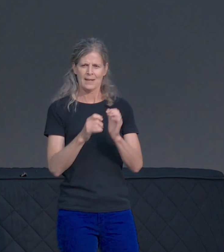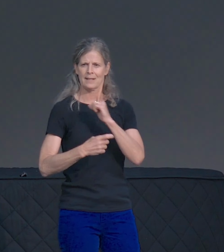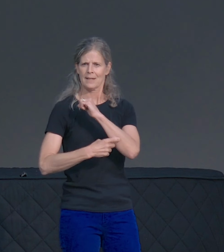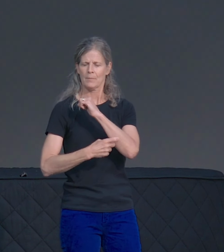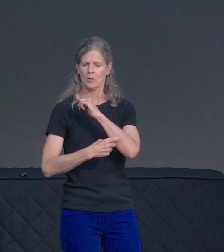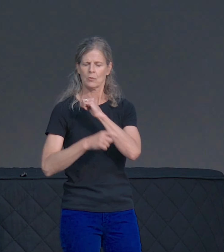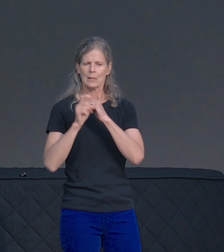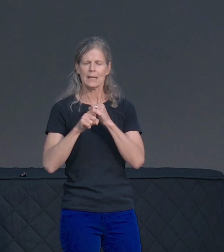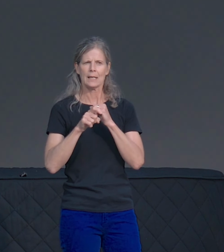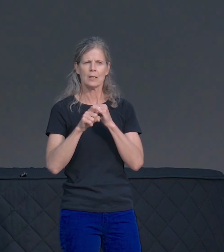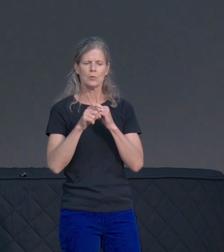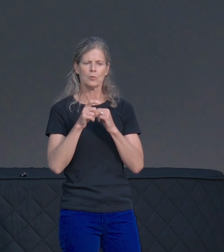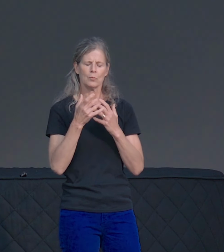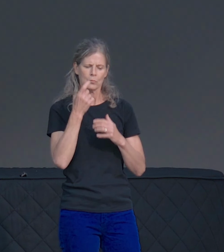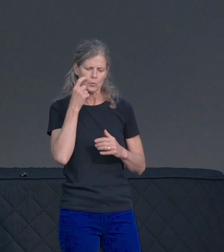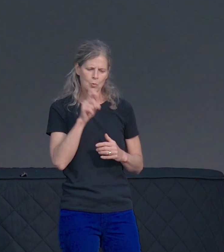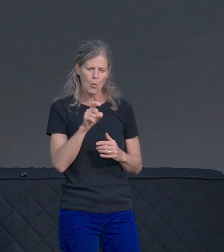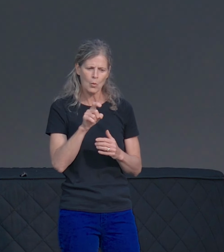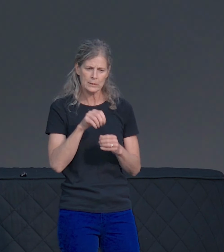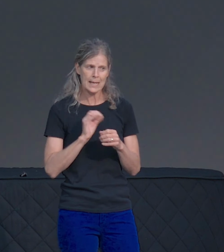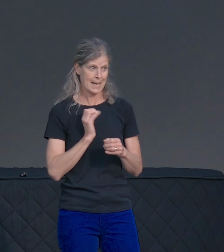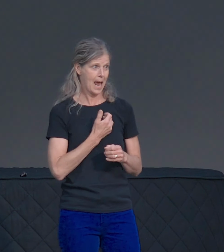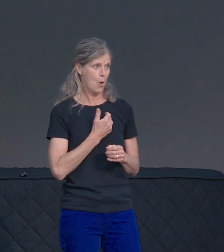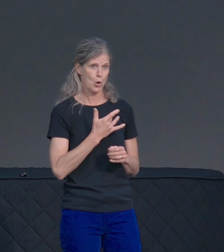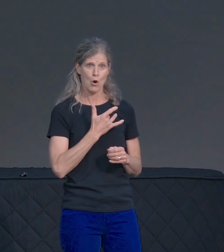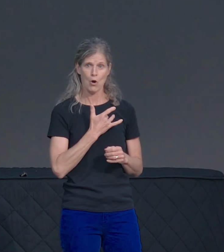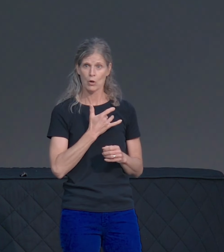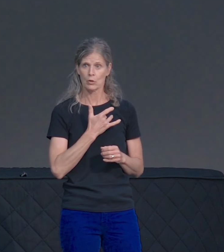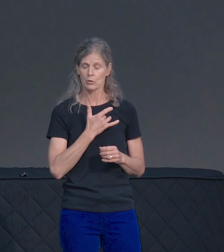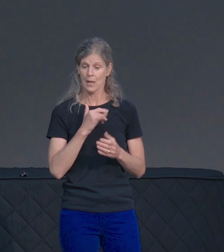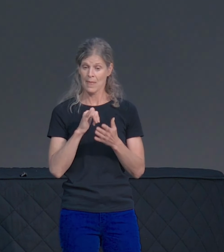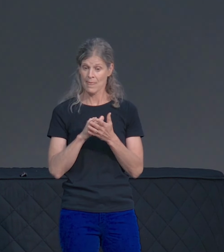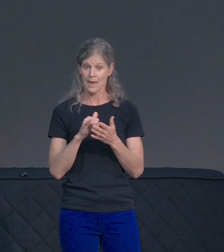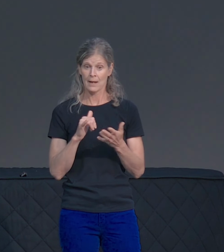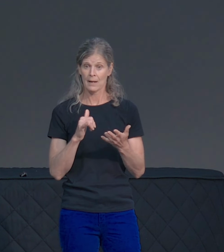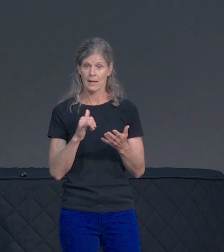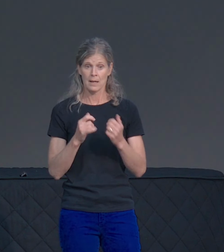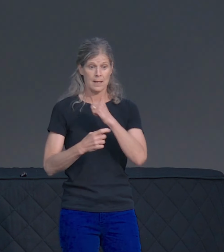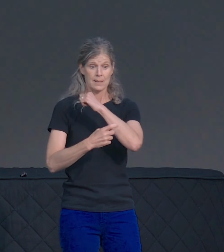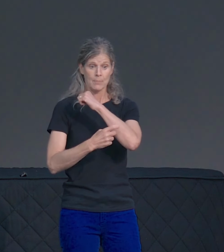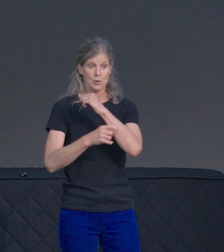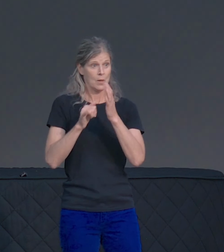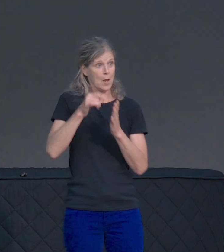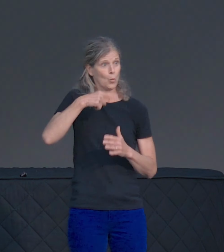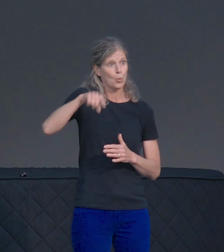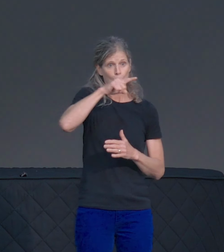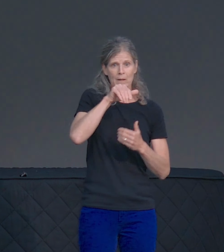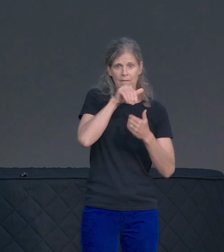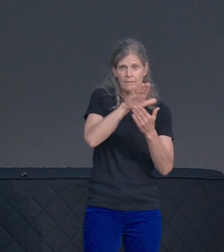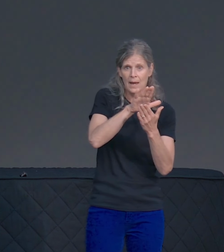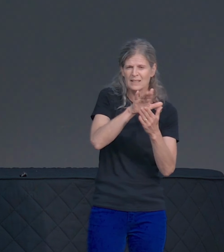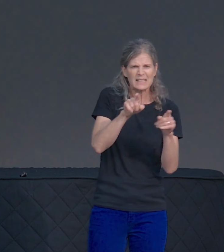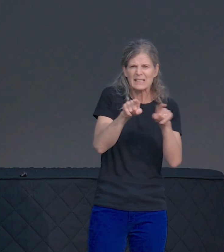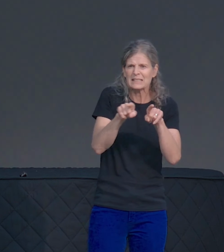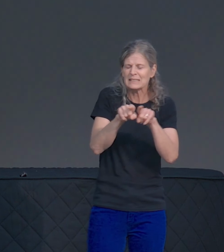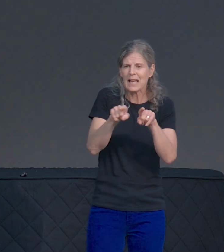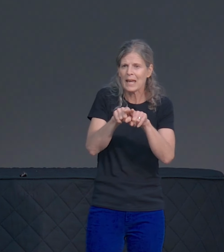we need to recognize in our own hearts that the nature of the temptation we face is the